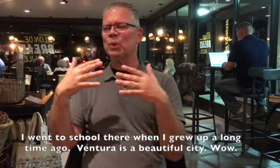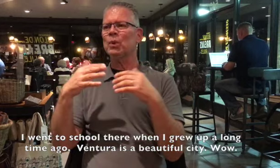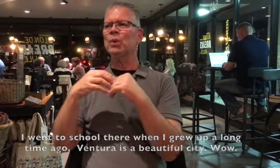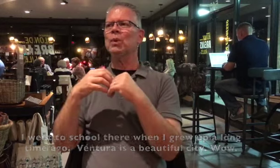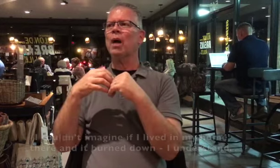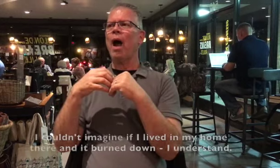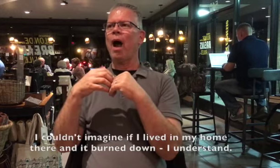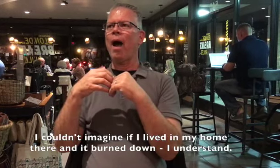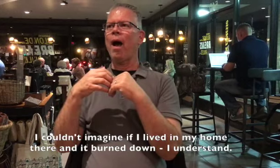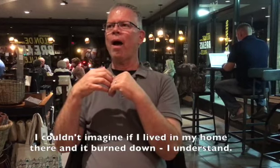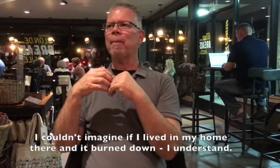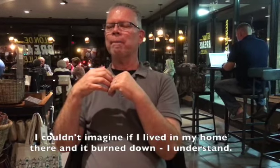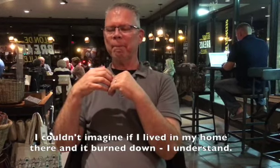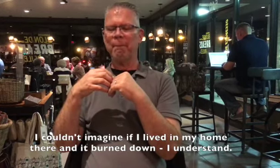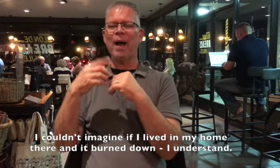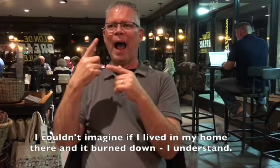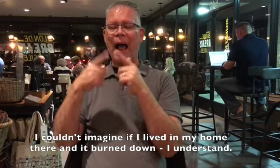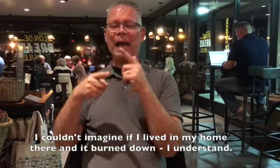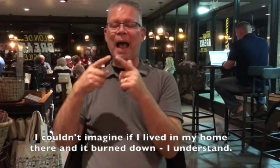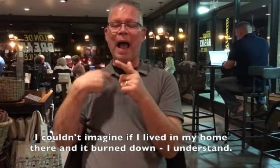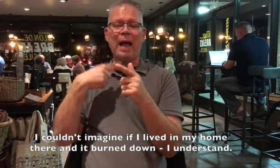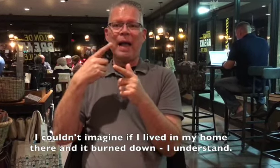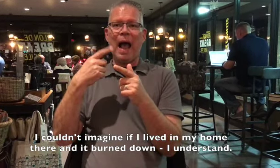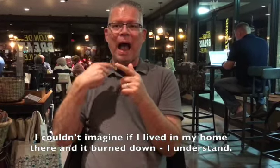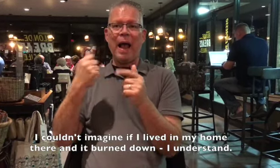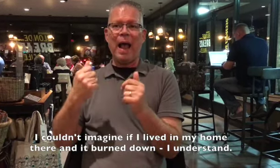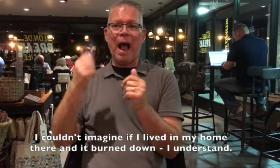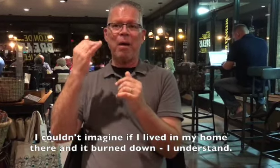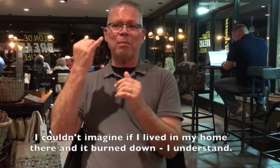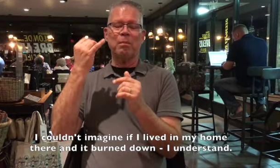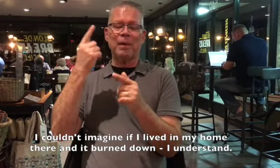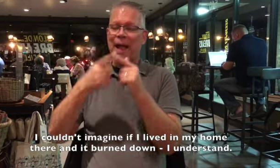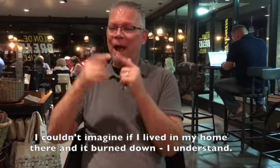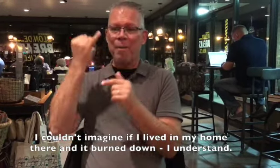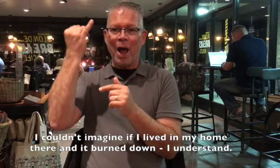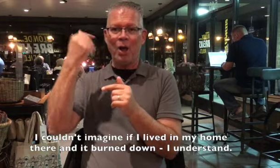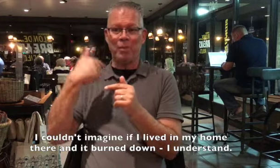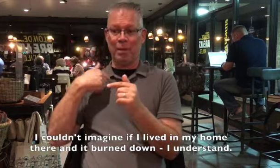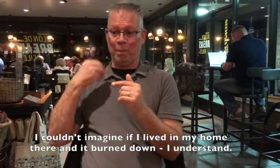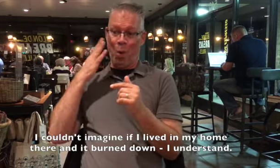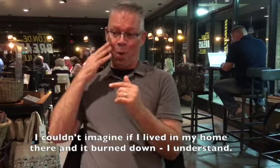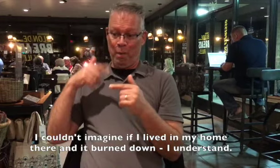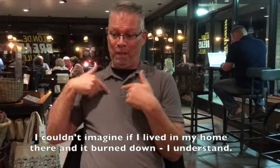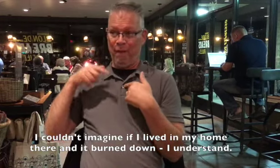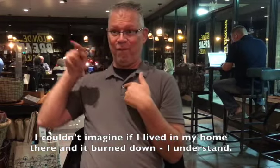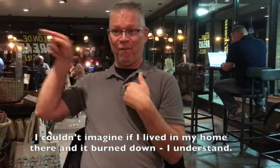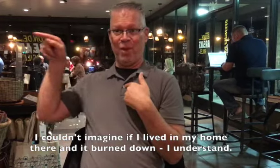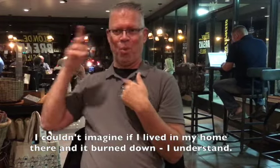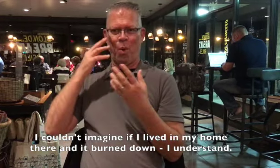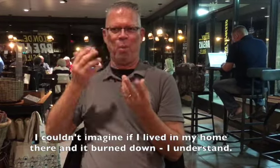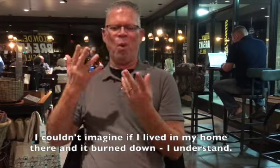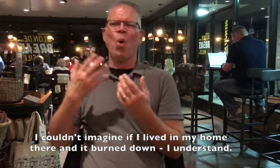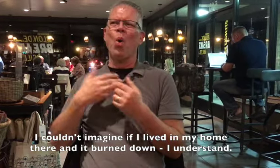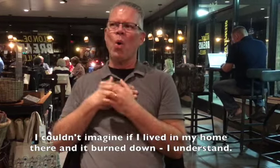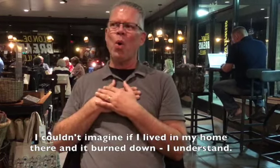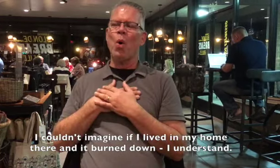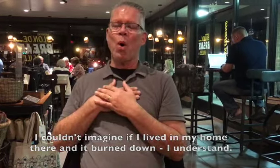Wow. I can't imagine if I lived in my home there and it burned down. I